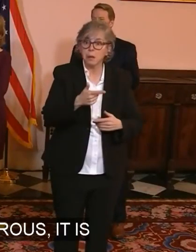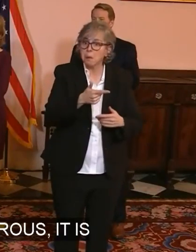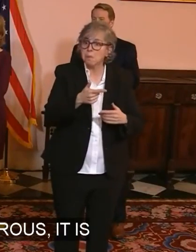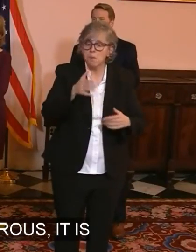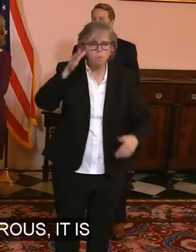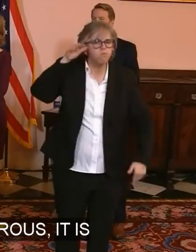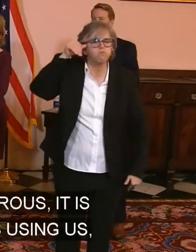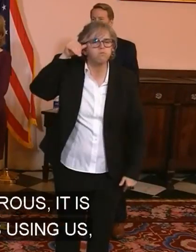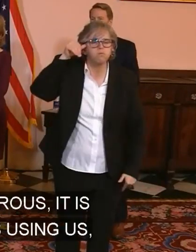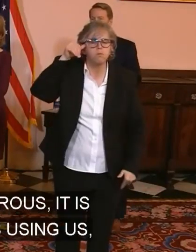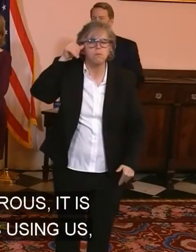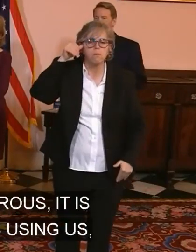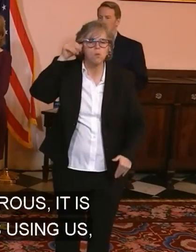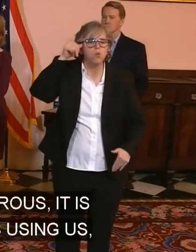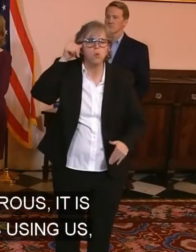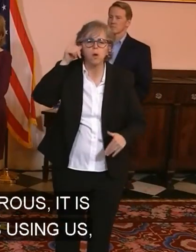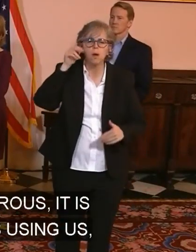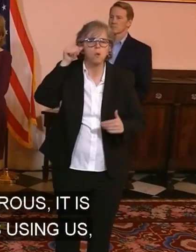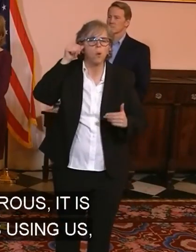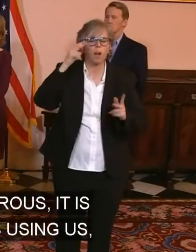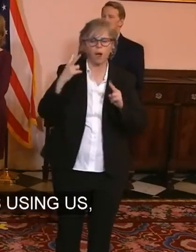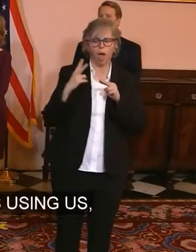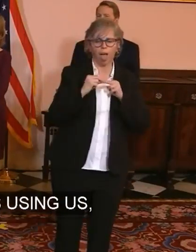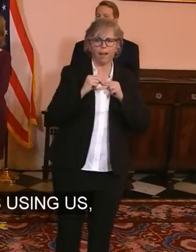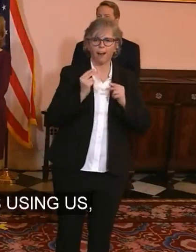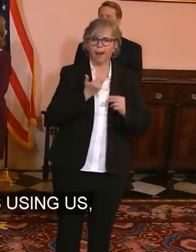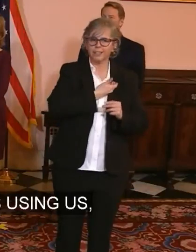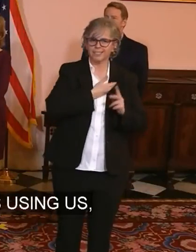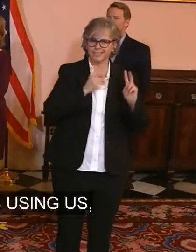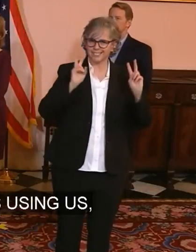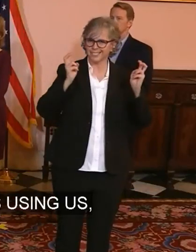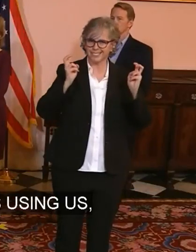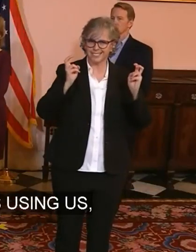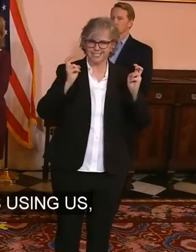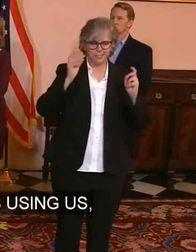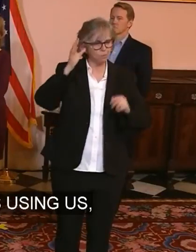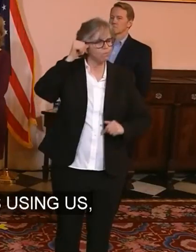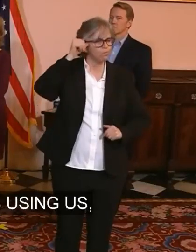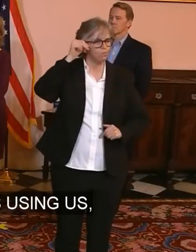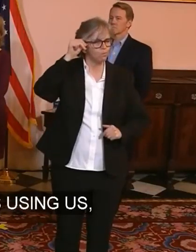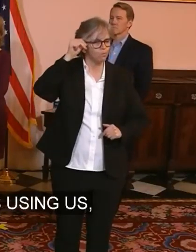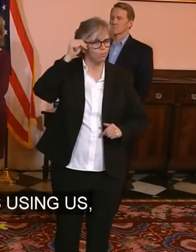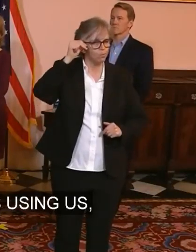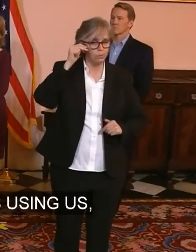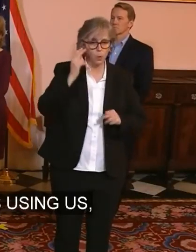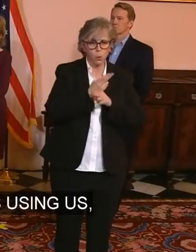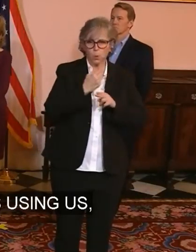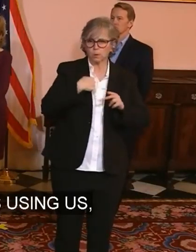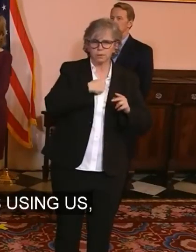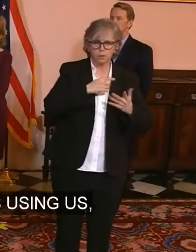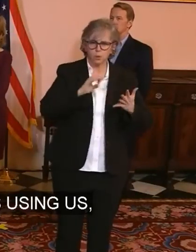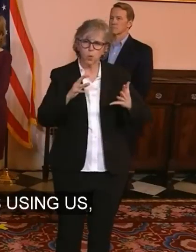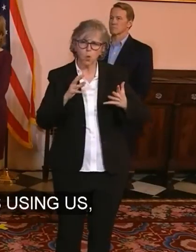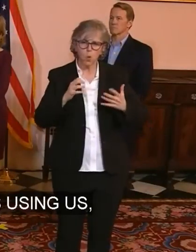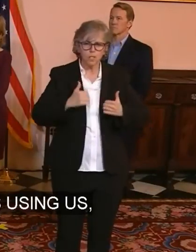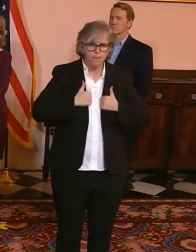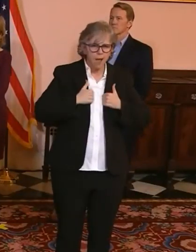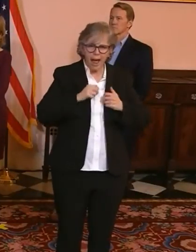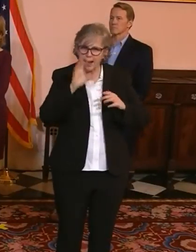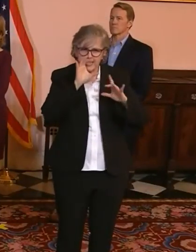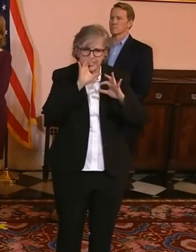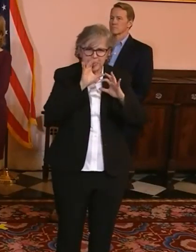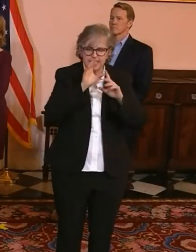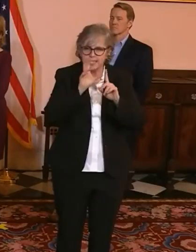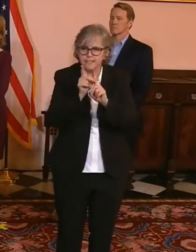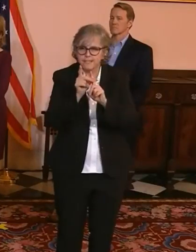its host, and it is using us to survive, to multiply, to go